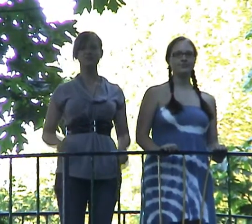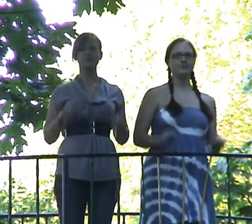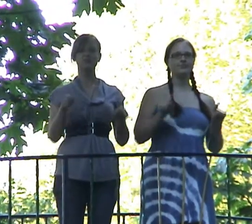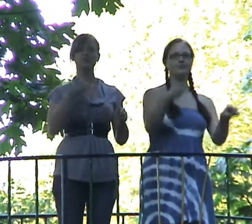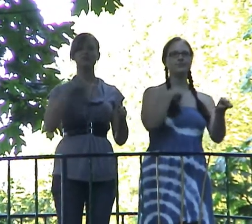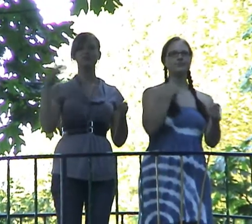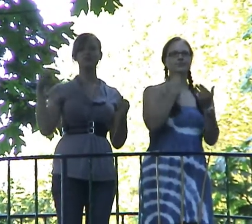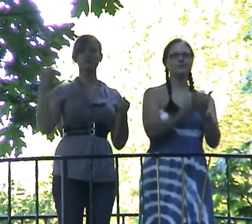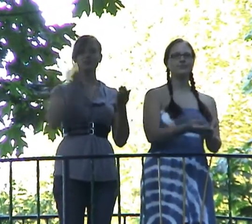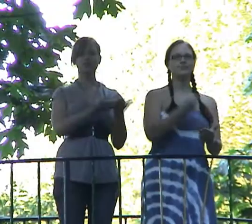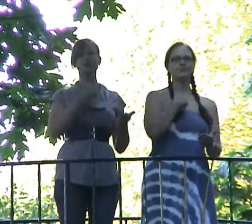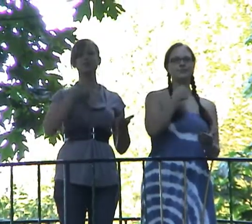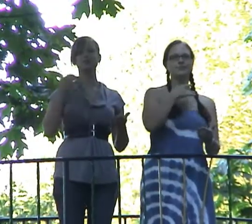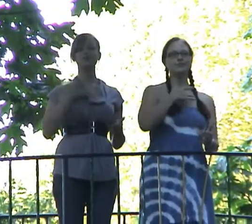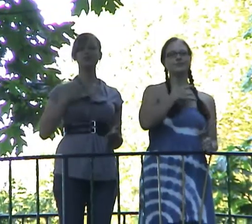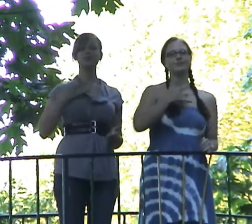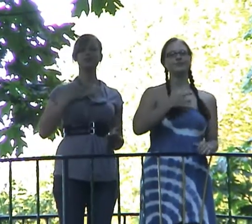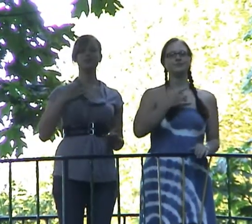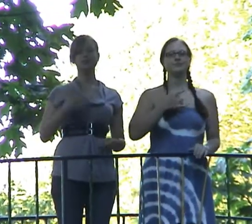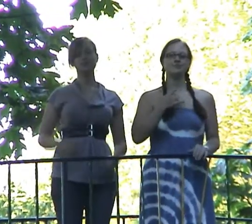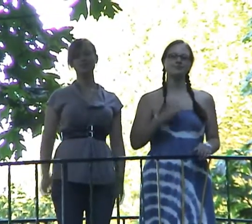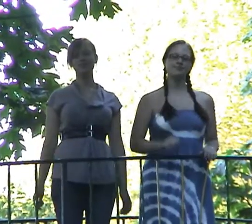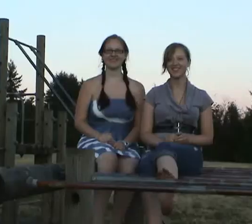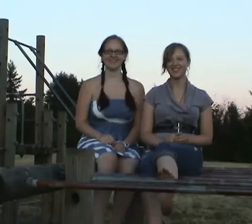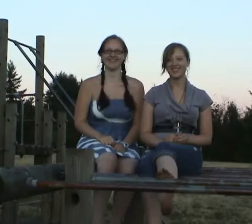road. Stepping off the bus, I had a feeling